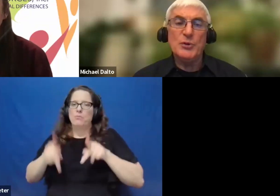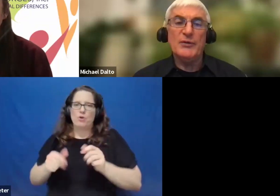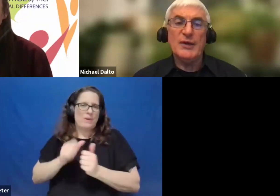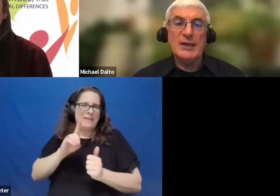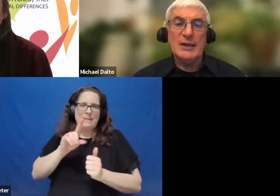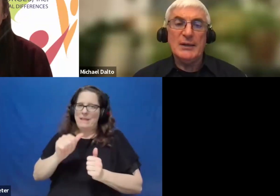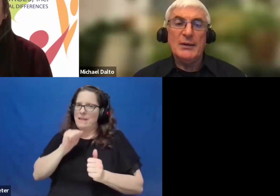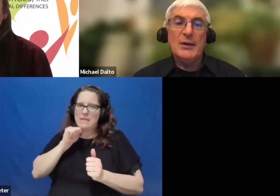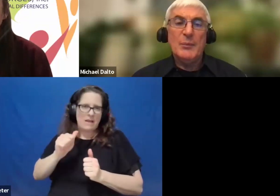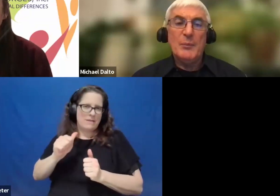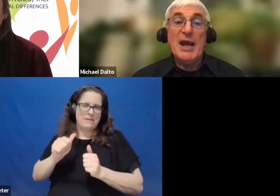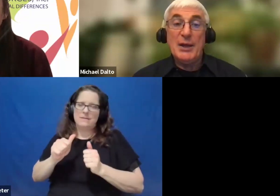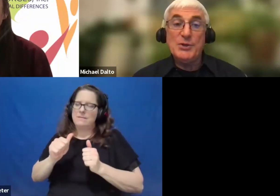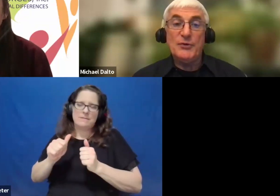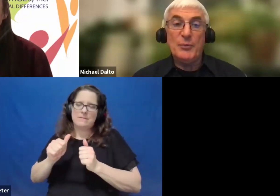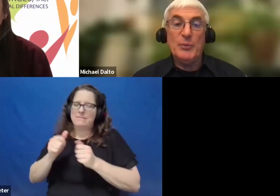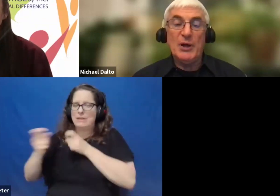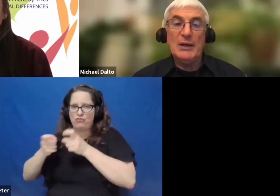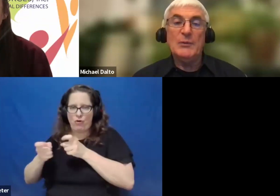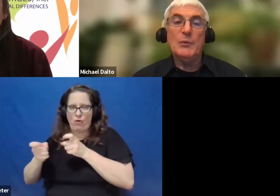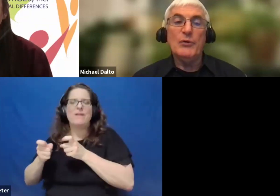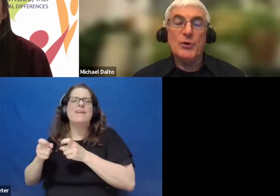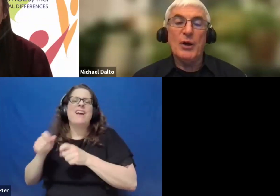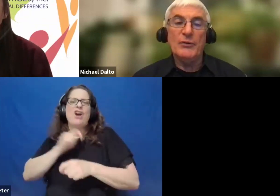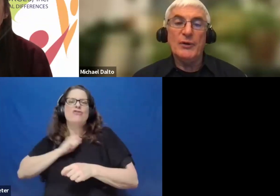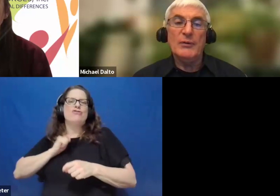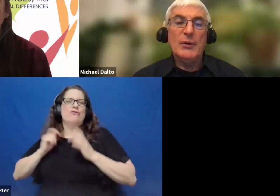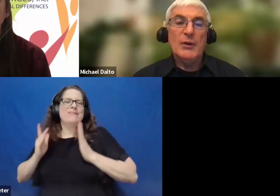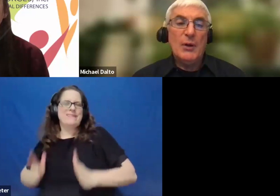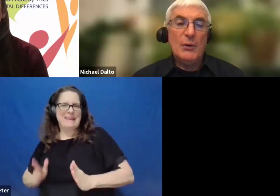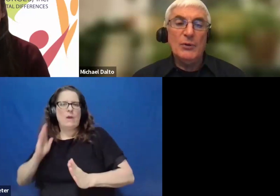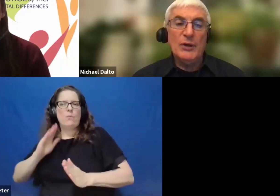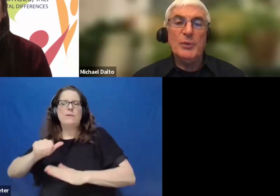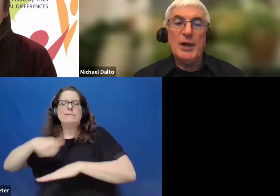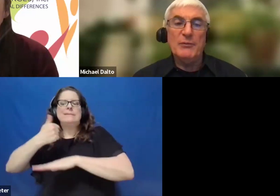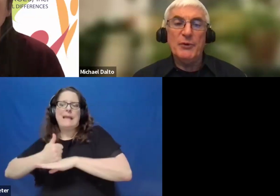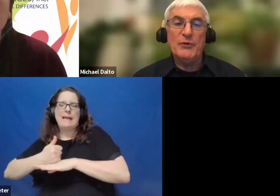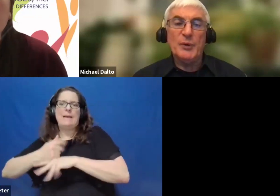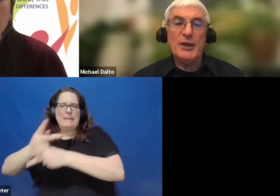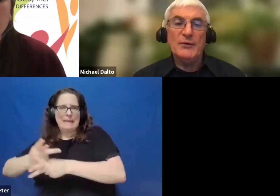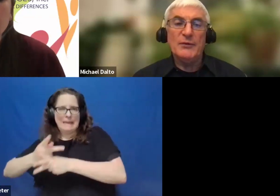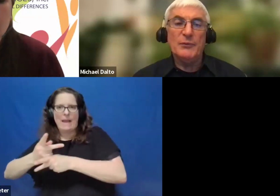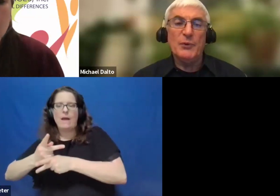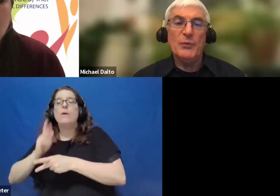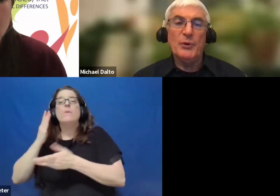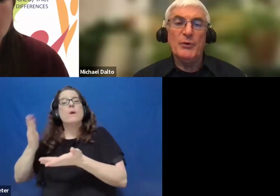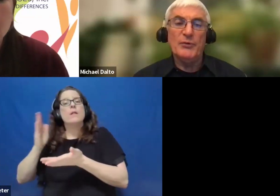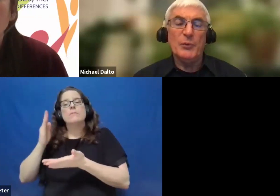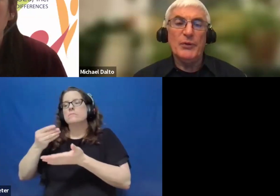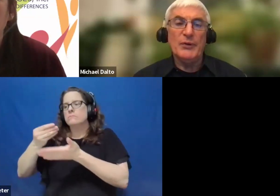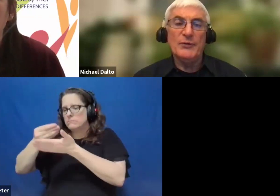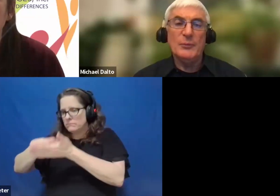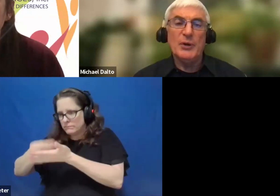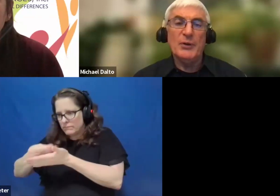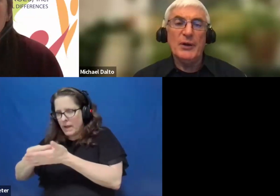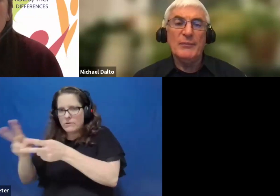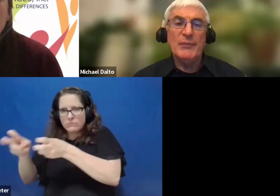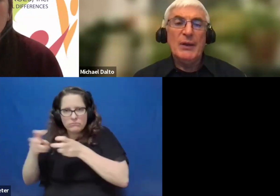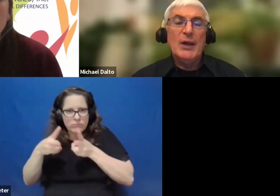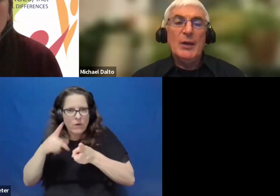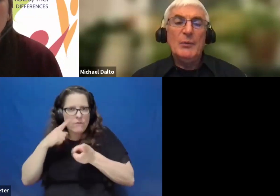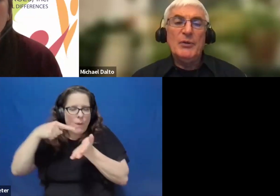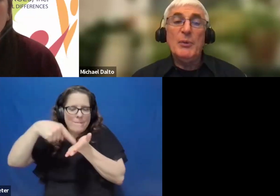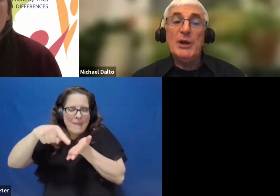as the trustee, manages the money and withdraws it only to pay for expenses for the person with a